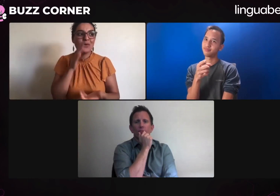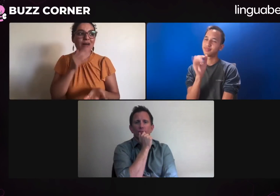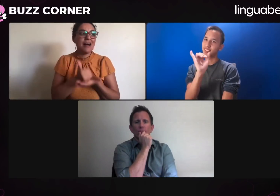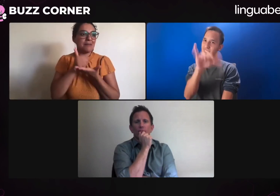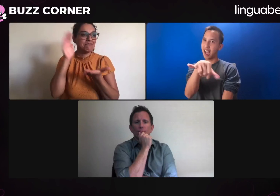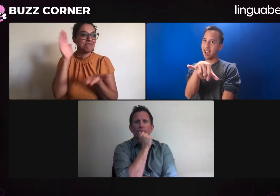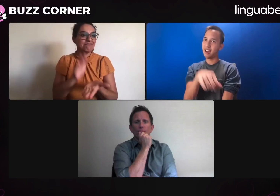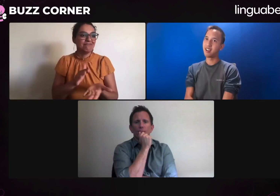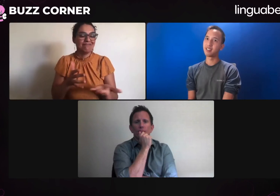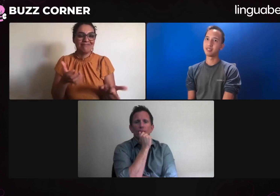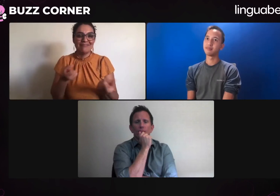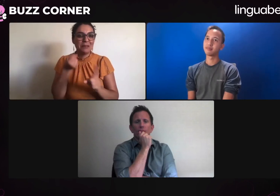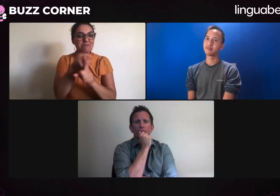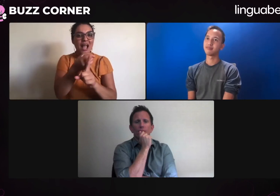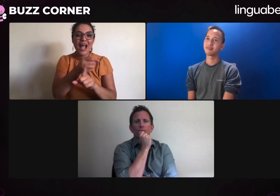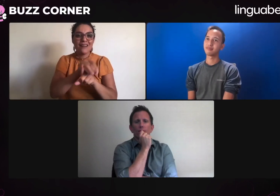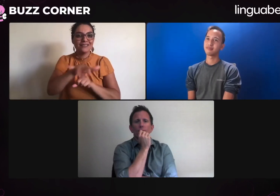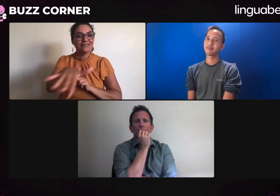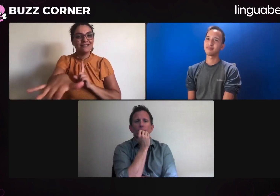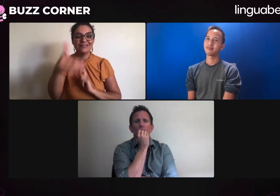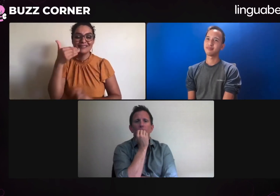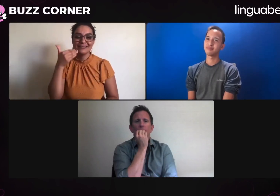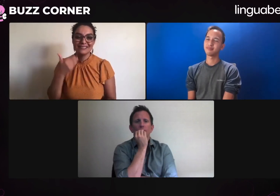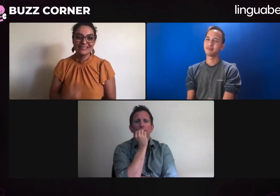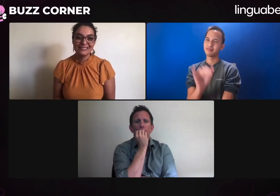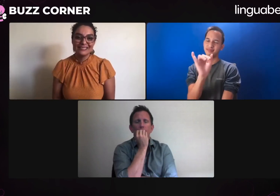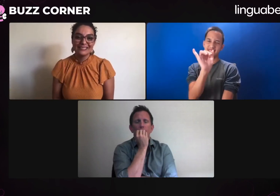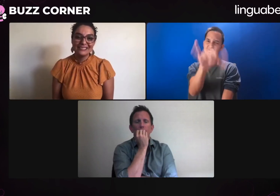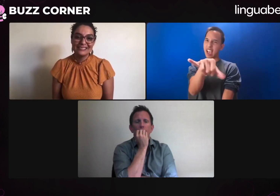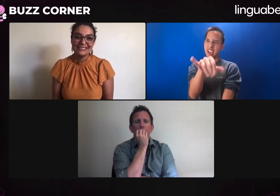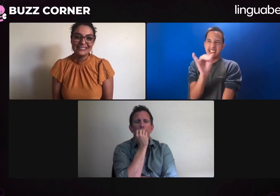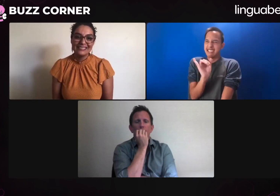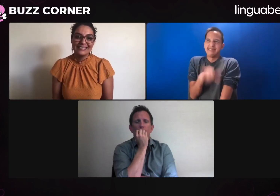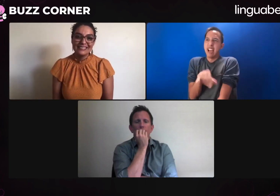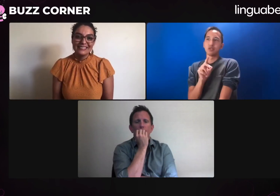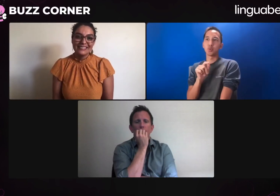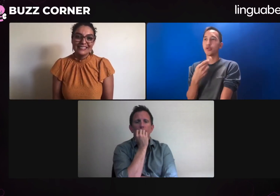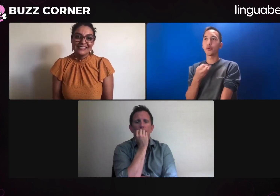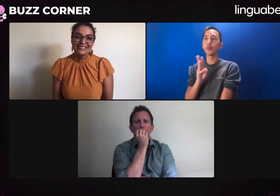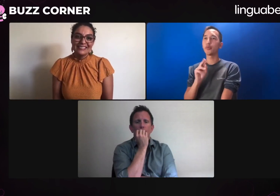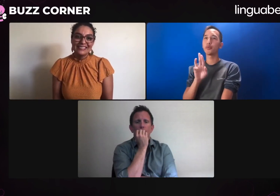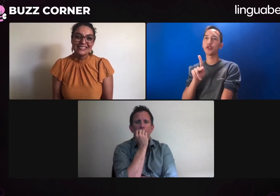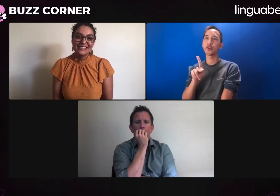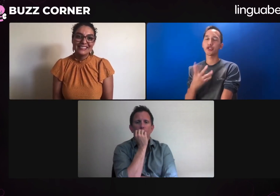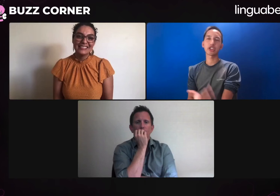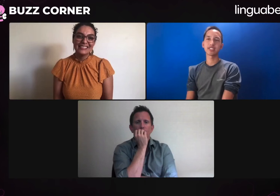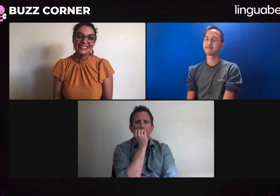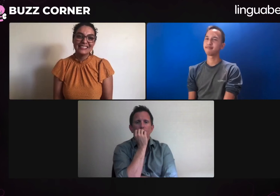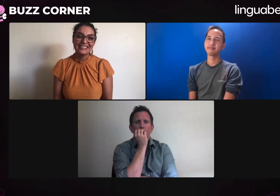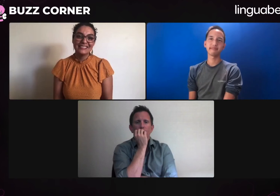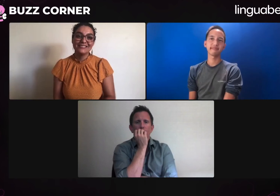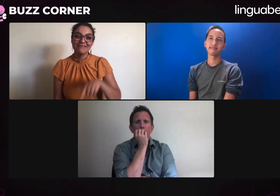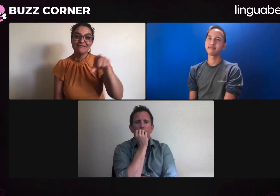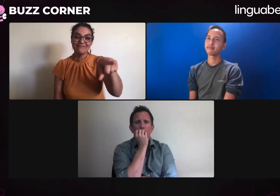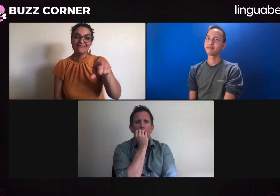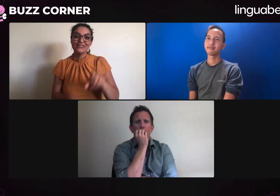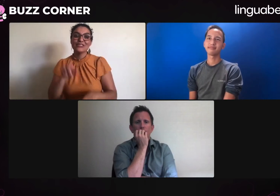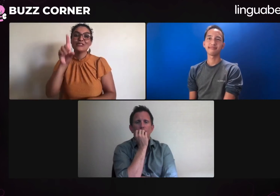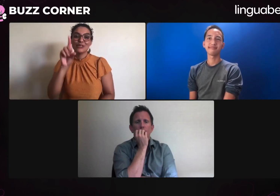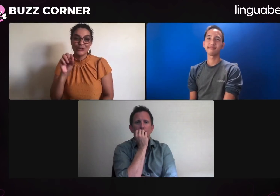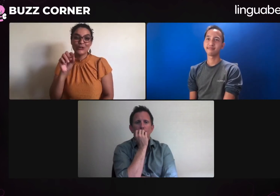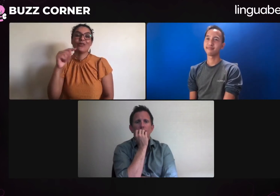do something. And I think that will help mitigate harm and make it less in our community. Indeed. Do the work.